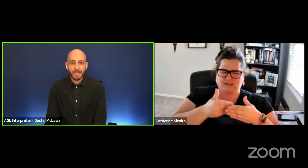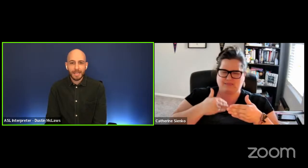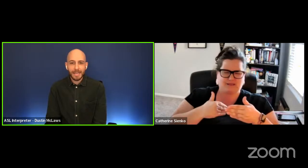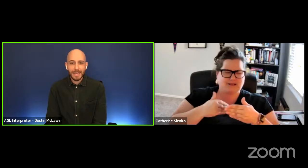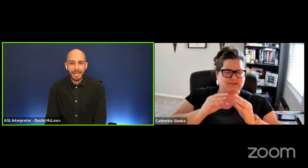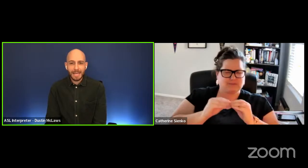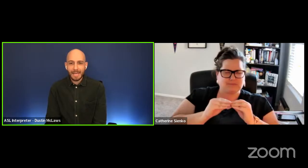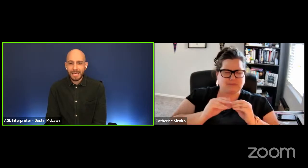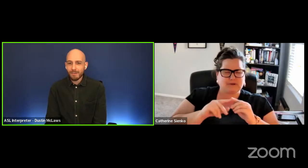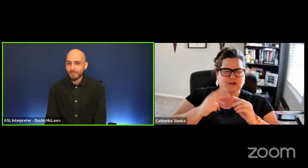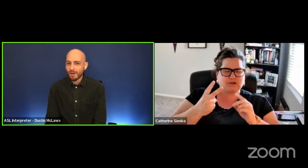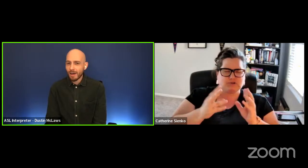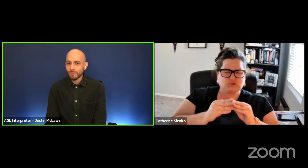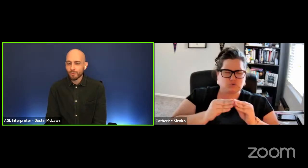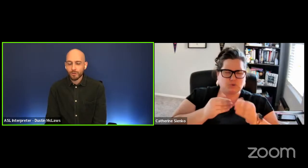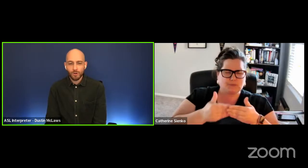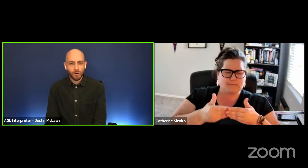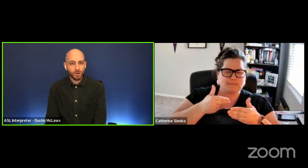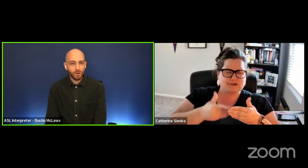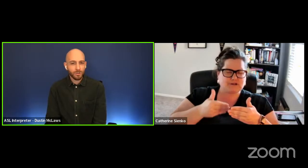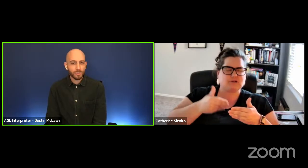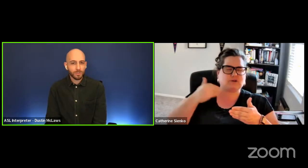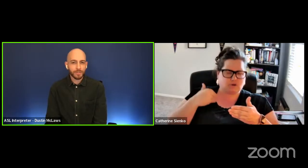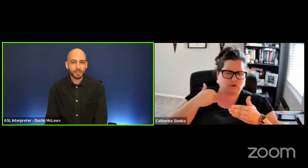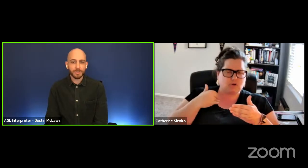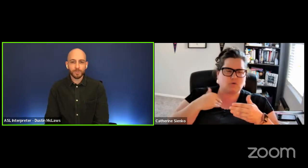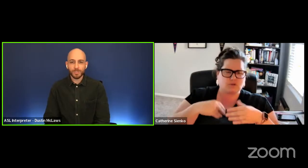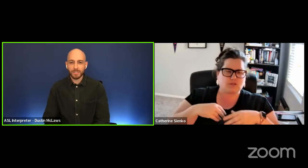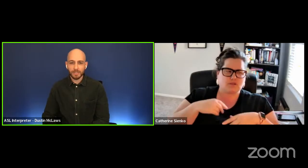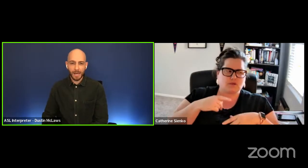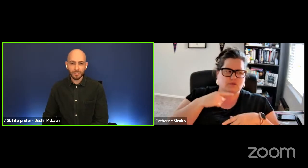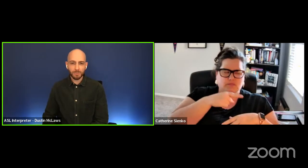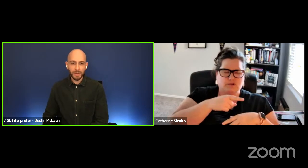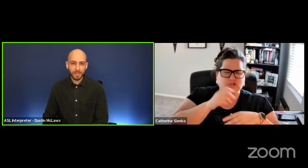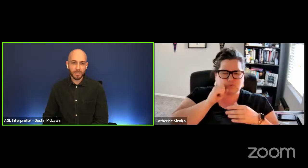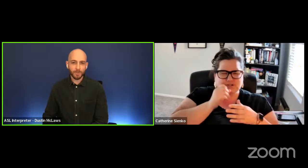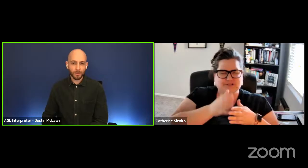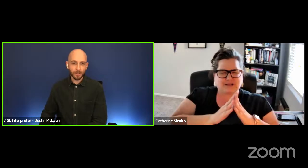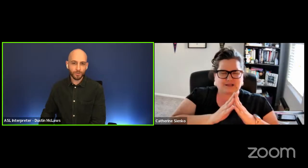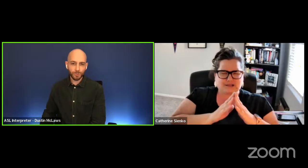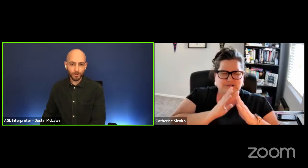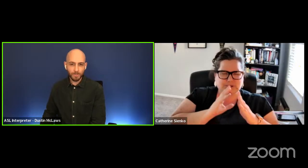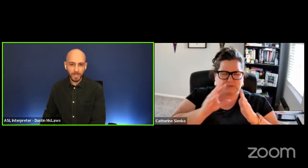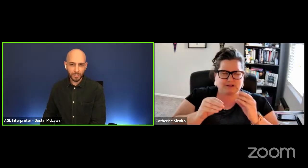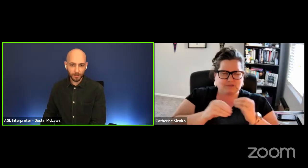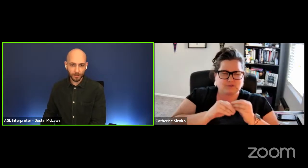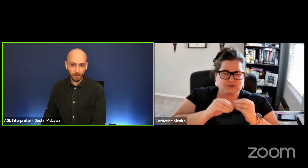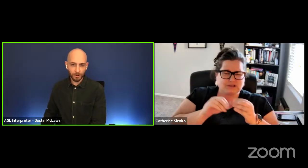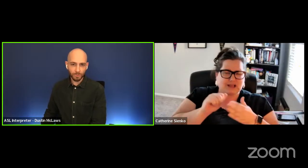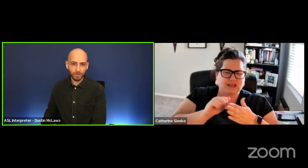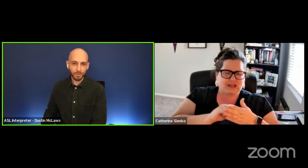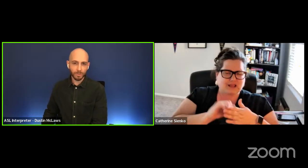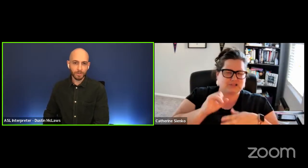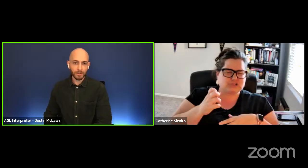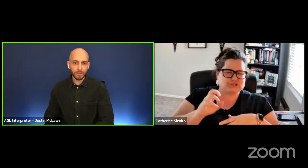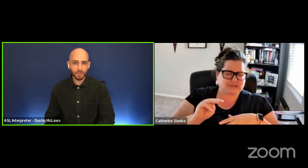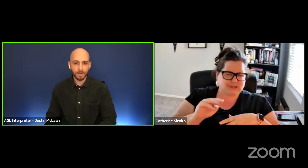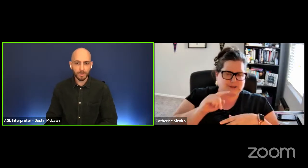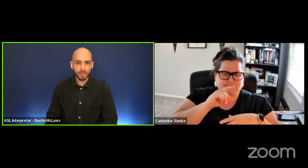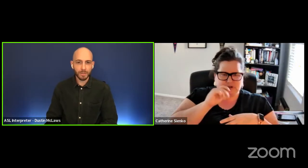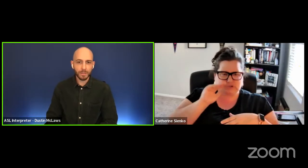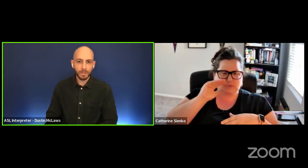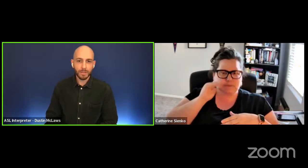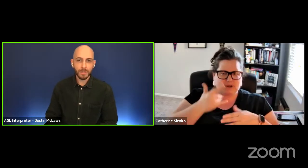Now, if I recall, this wasn't at the last meeting, it would have been 2 meetings ago.